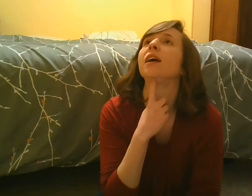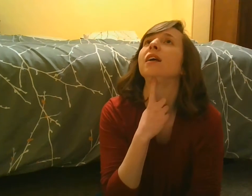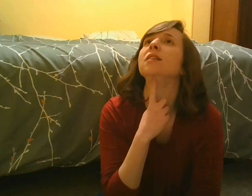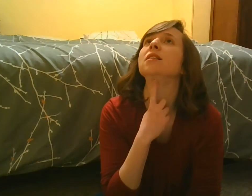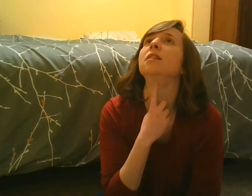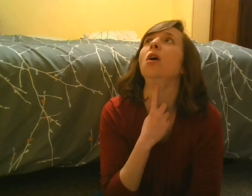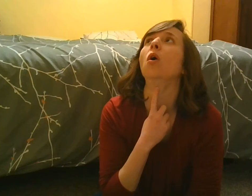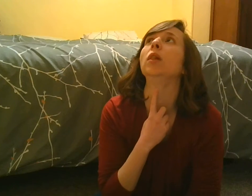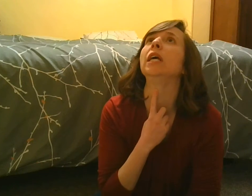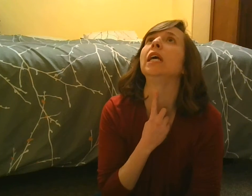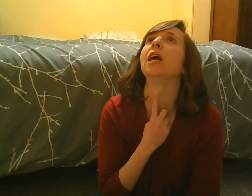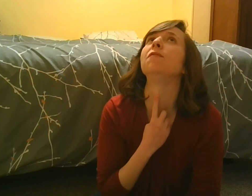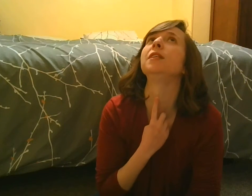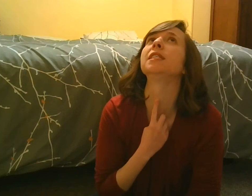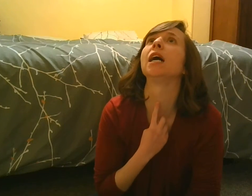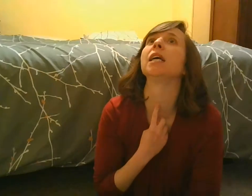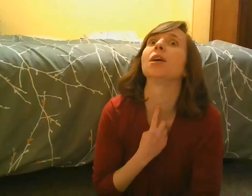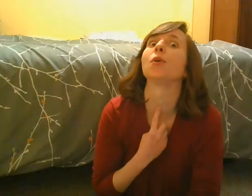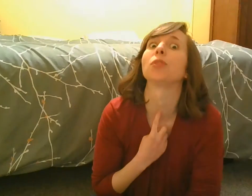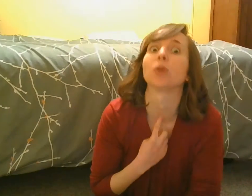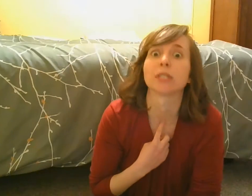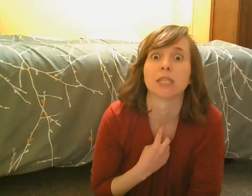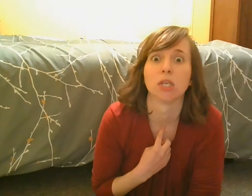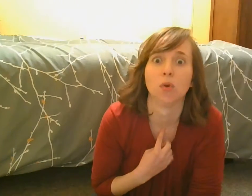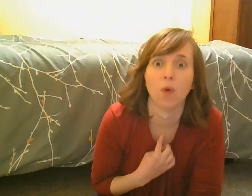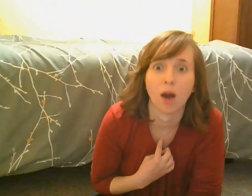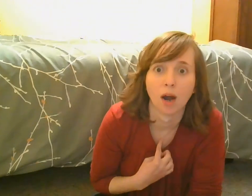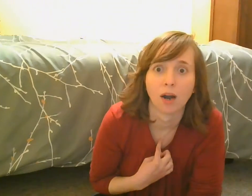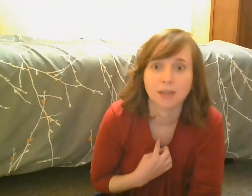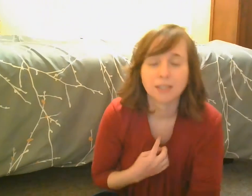that slowly and emphasize how thirsty you are.